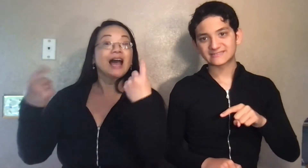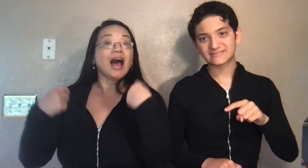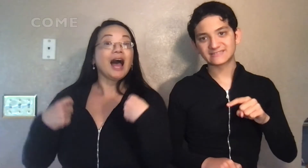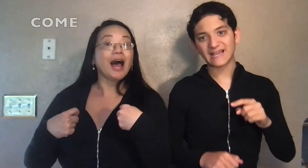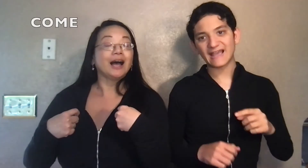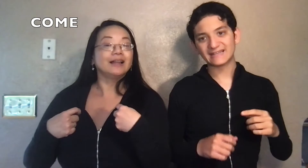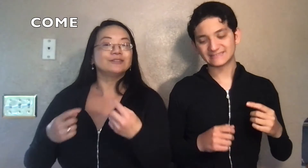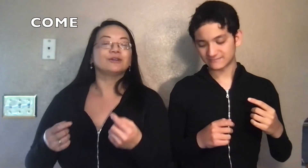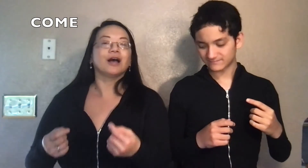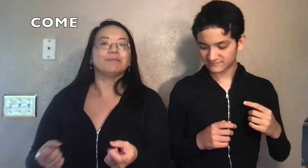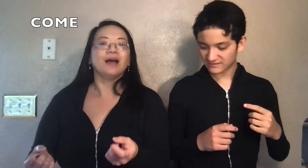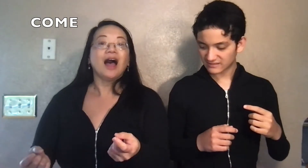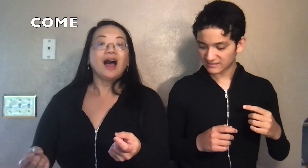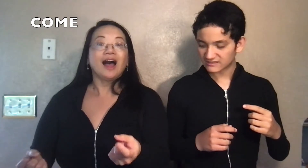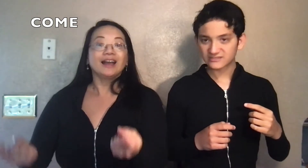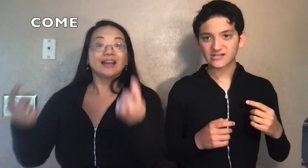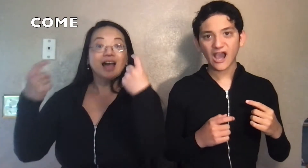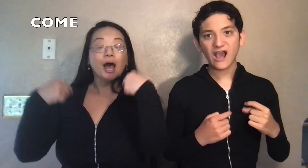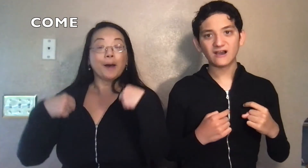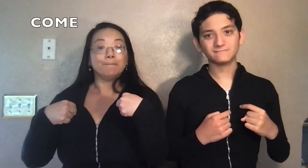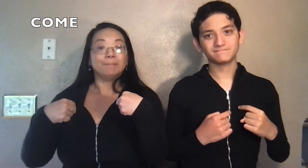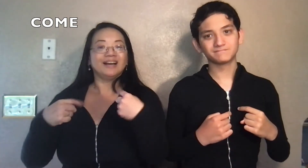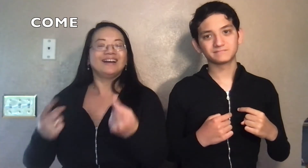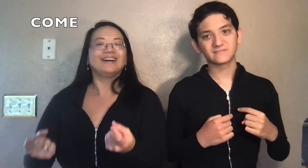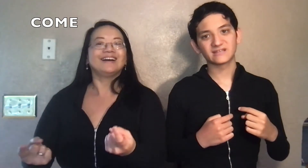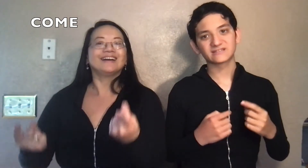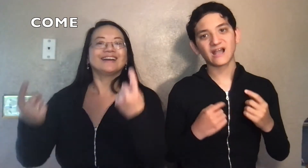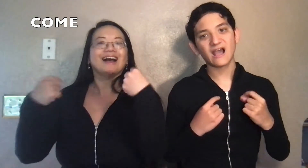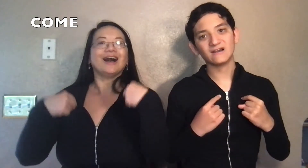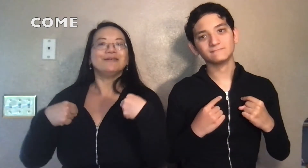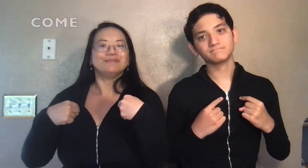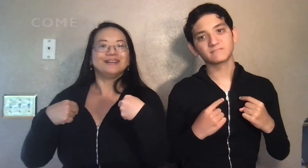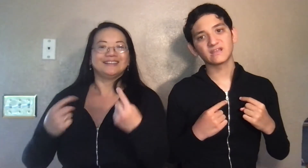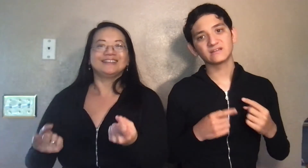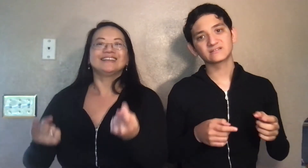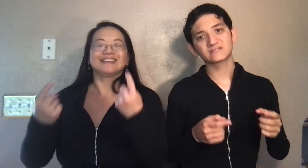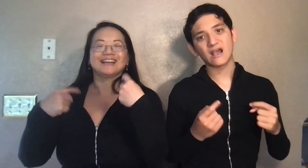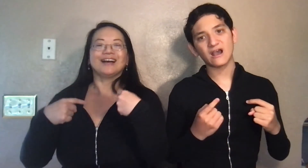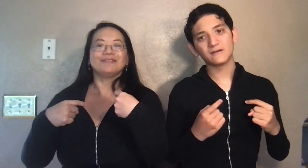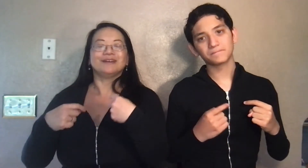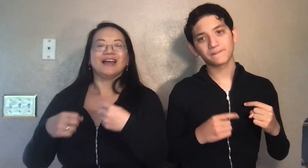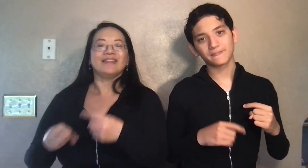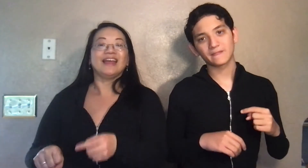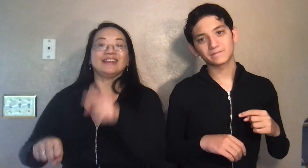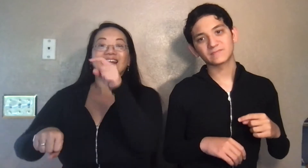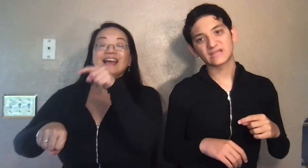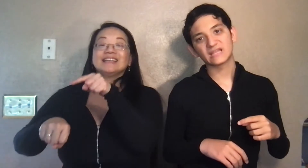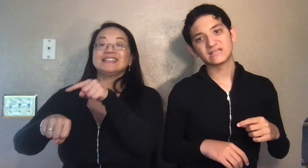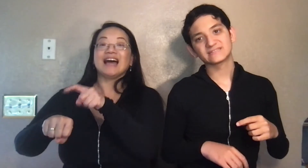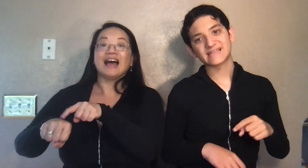Come. Yeah. Those who come. Come. Come. Come. And then